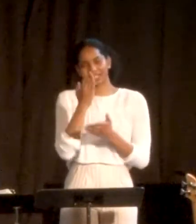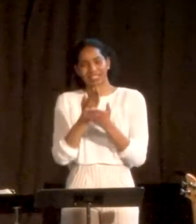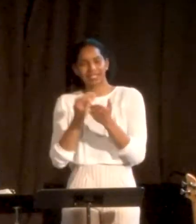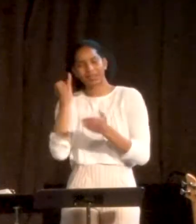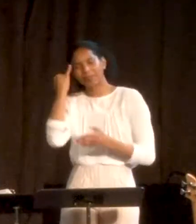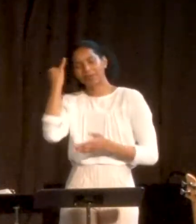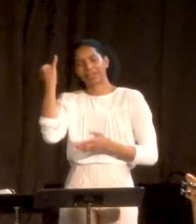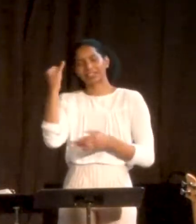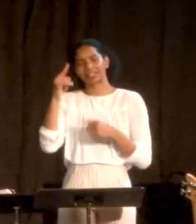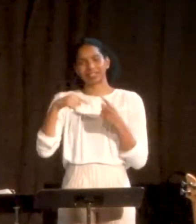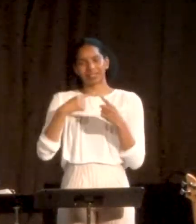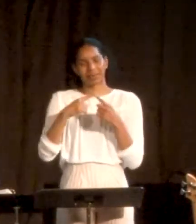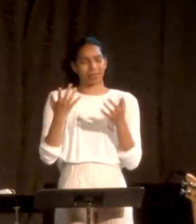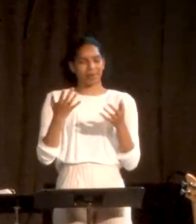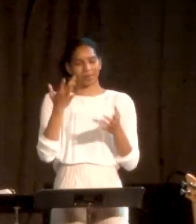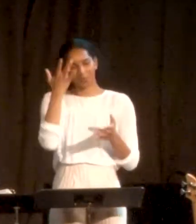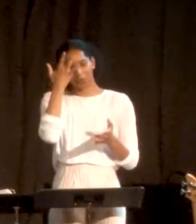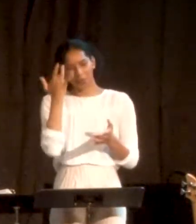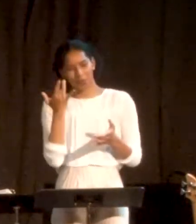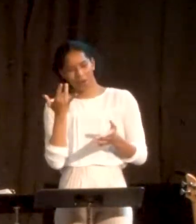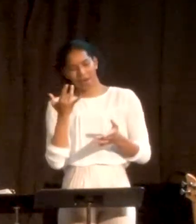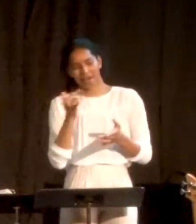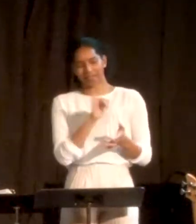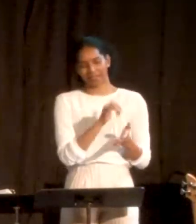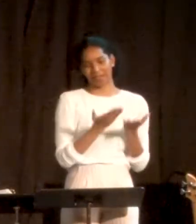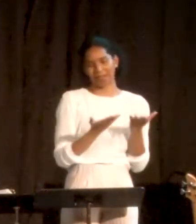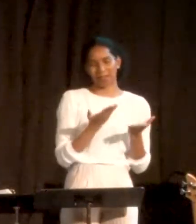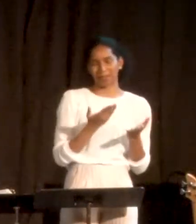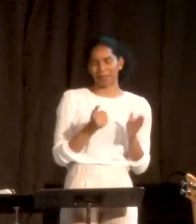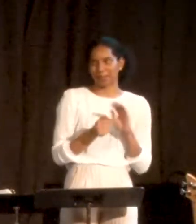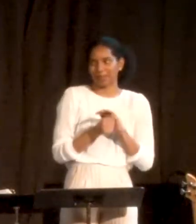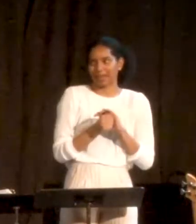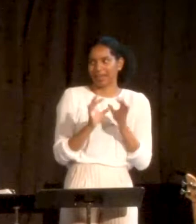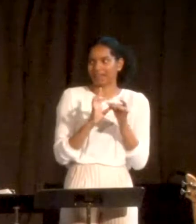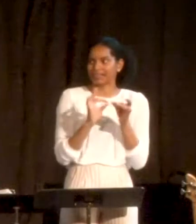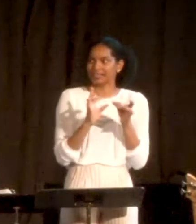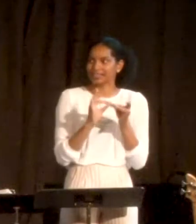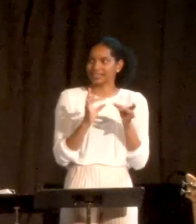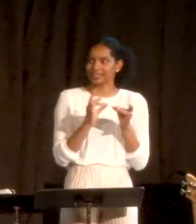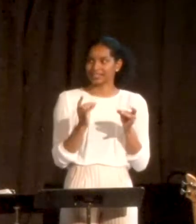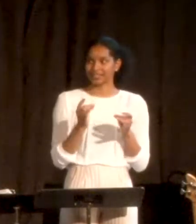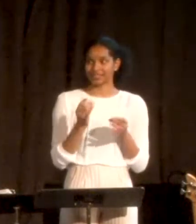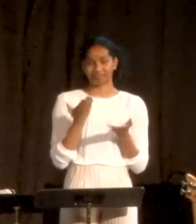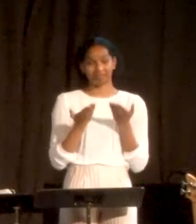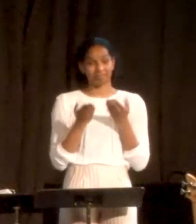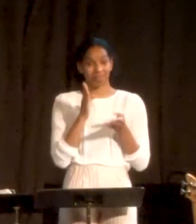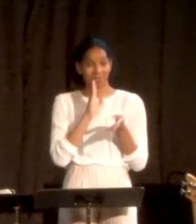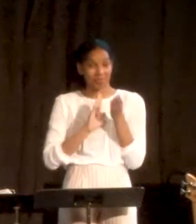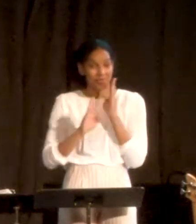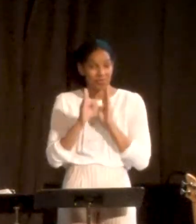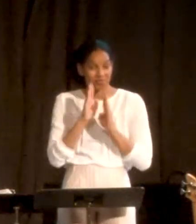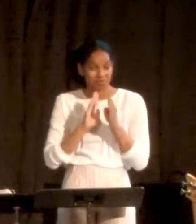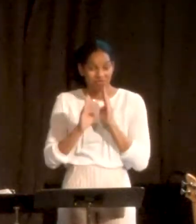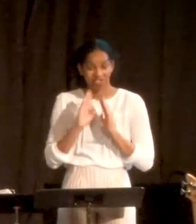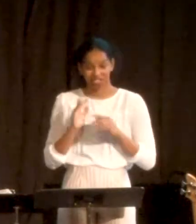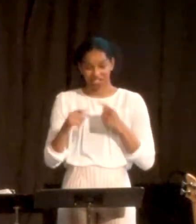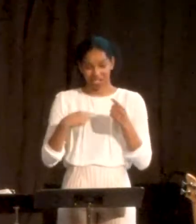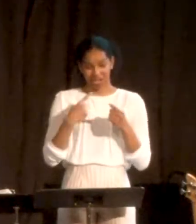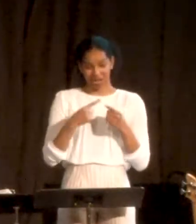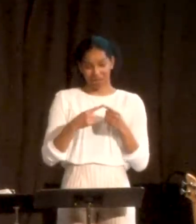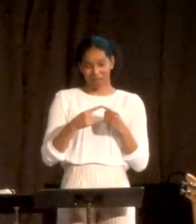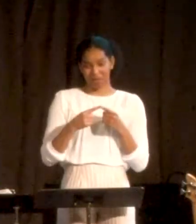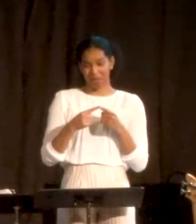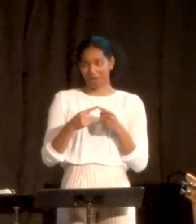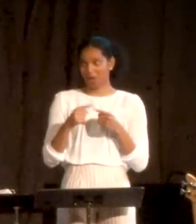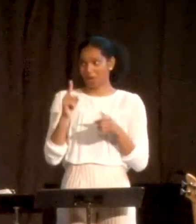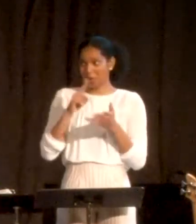historians, frustrated because, well, had they lived then, knowing what they know now, they would